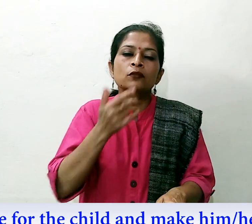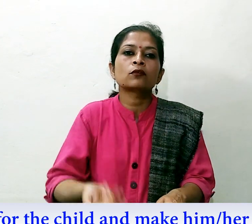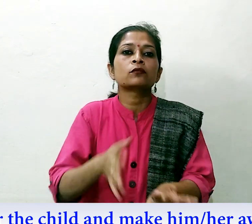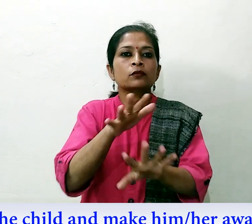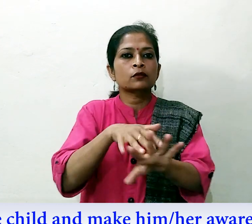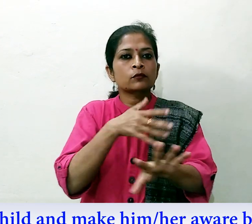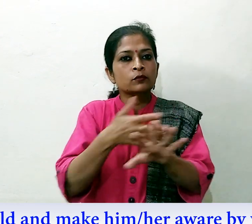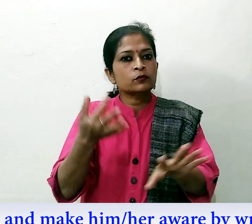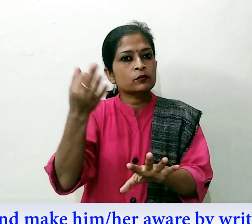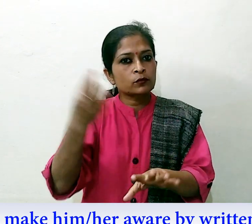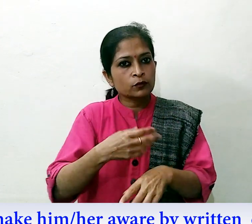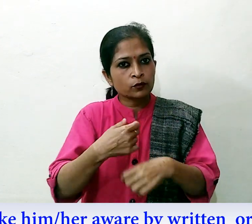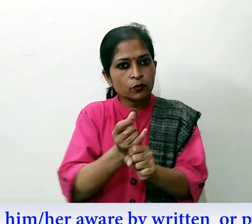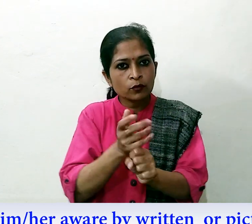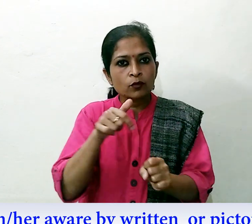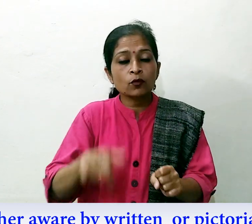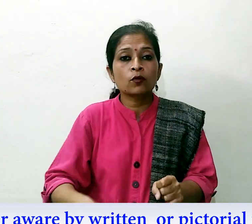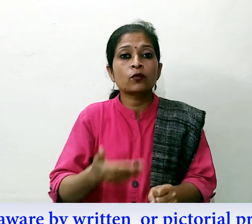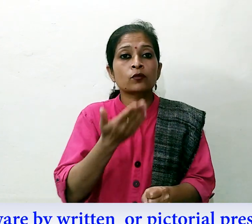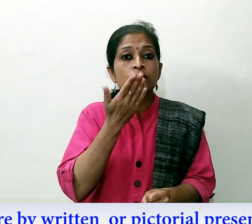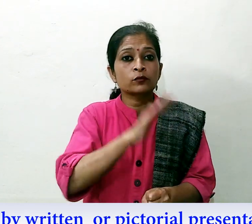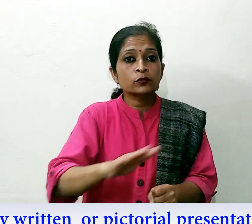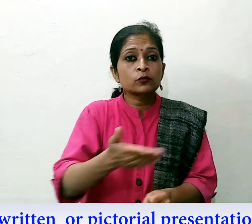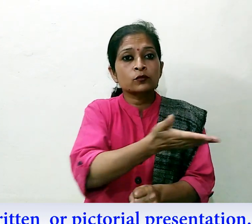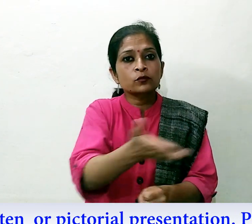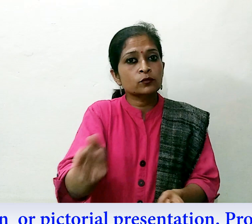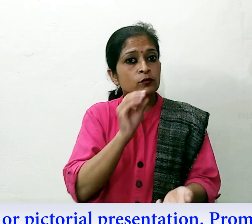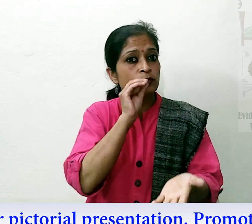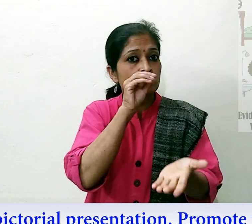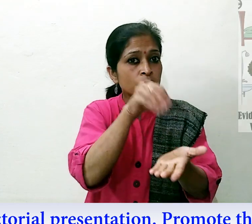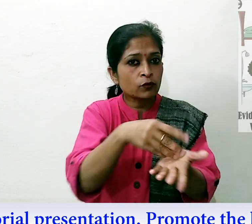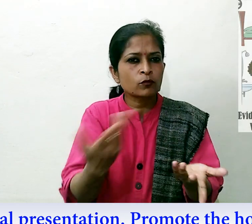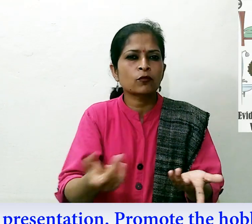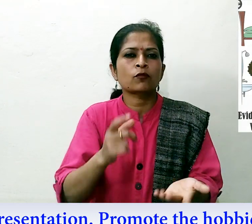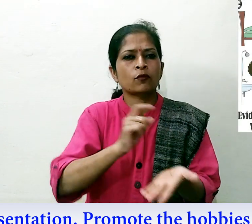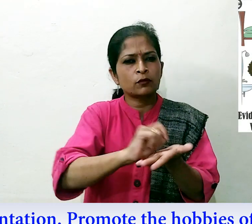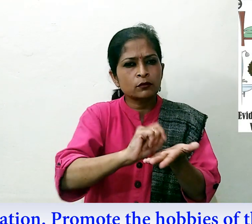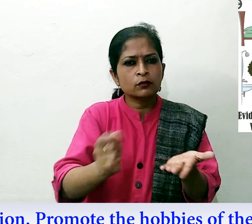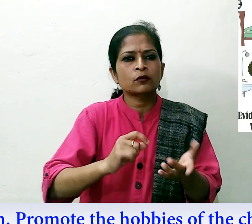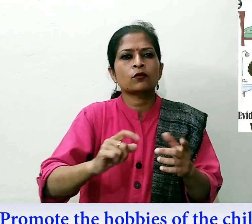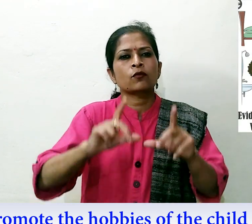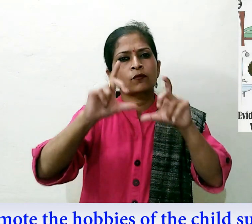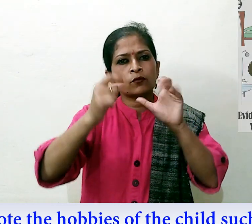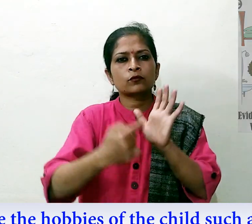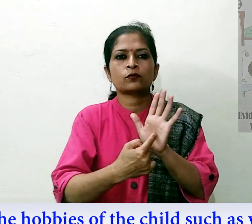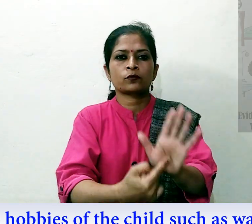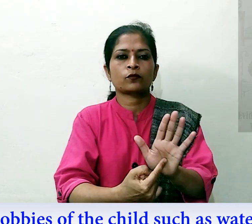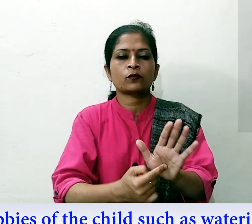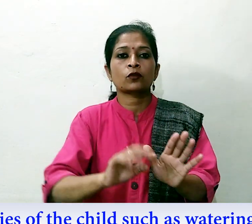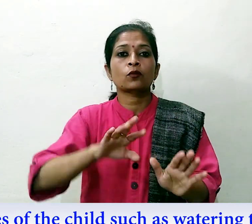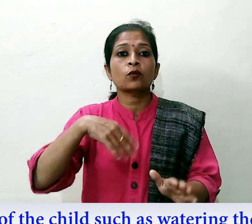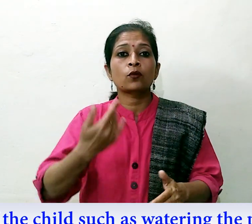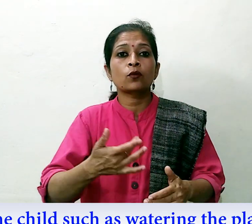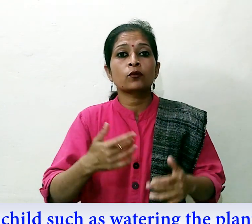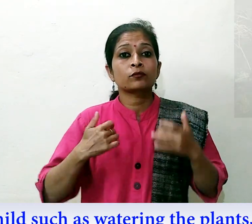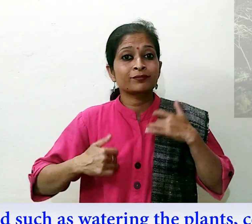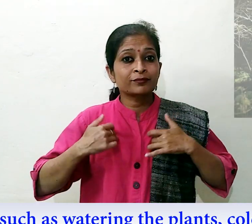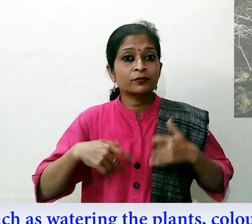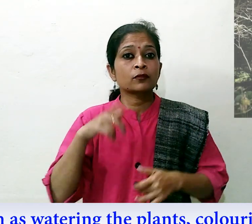and make him or her aware by written or pictorial presentation. Promote the hobbies of the child such as watering